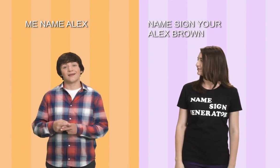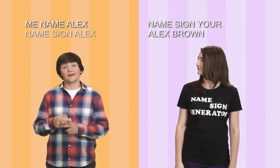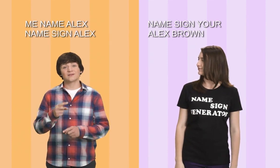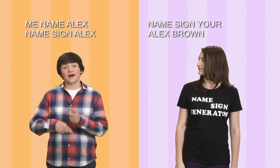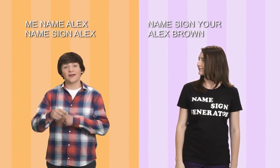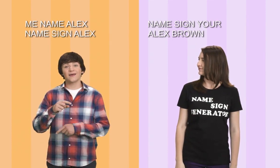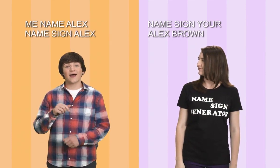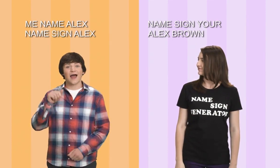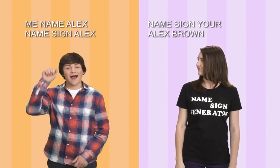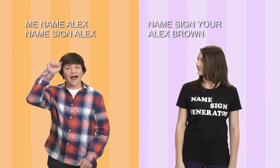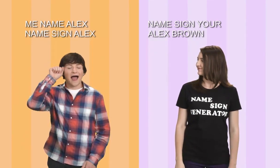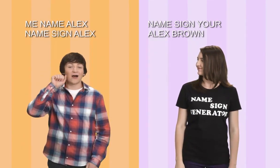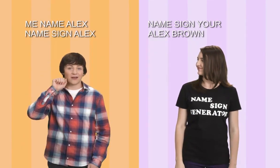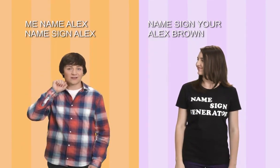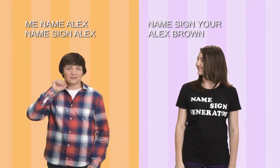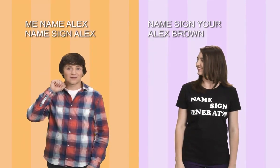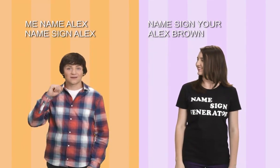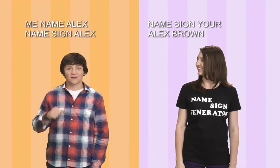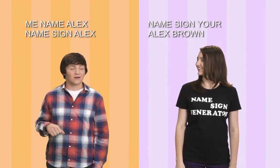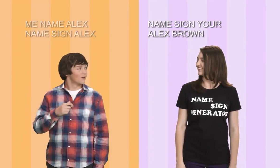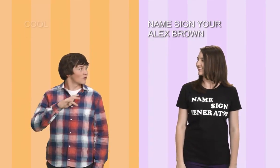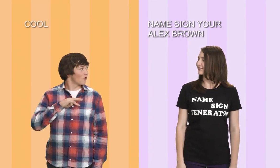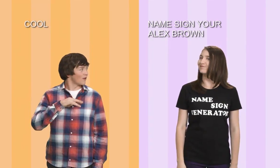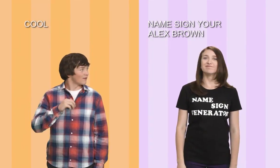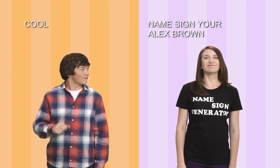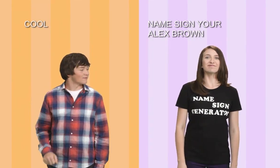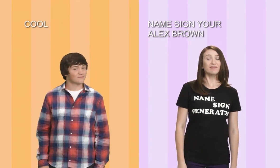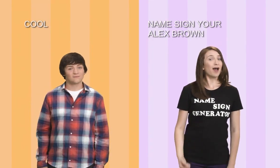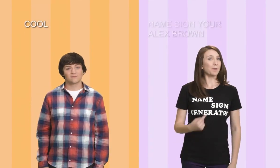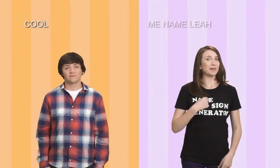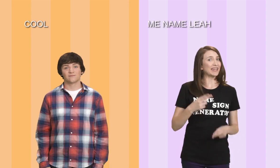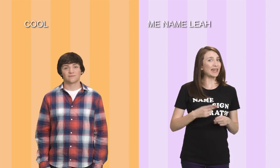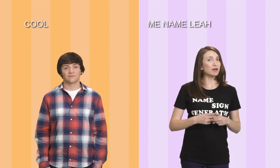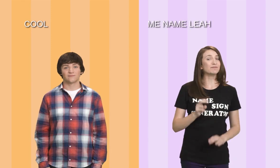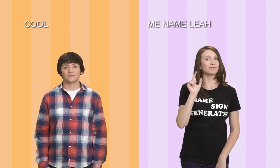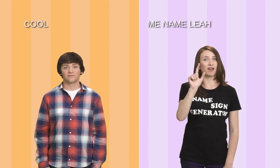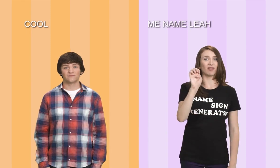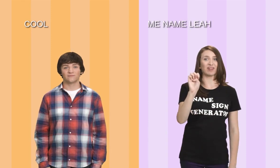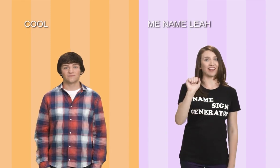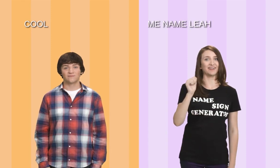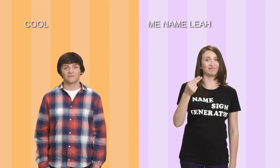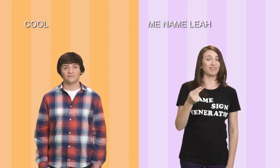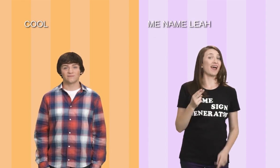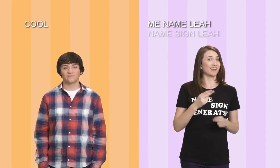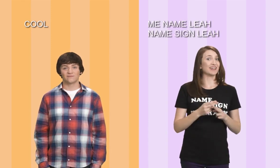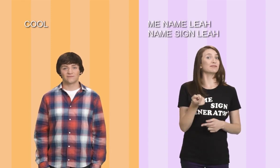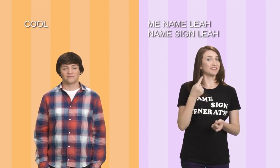Name sign, Alex. Cool. Me name, Leah. Name